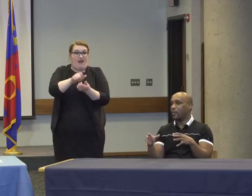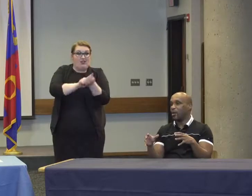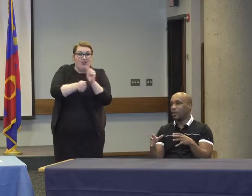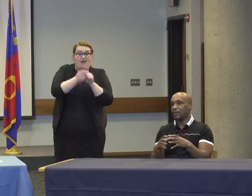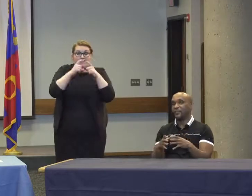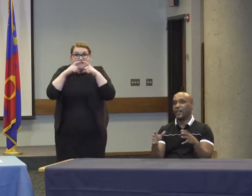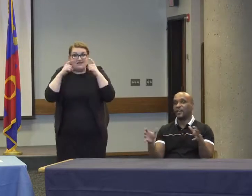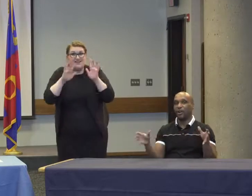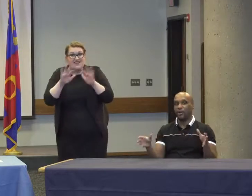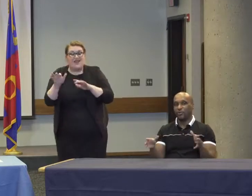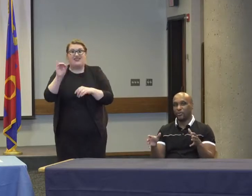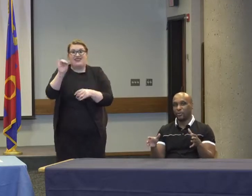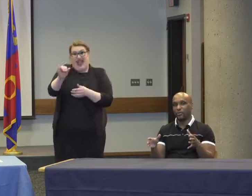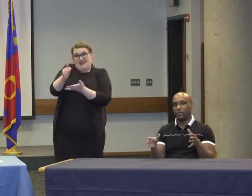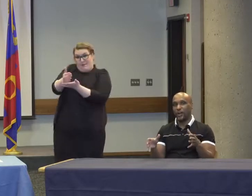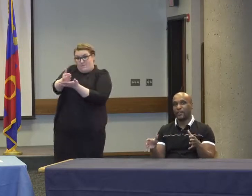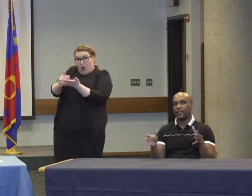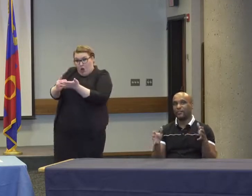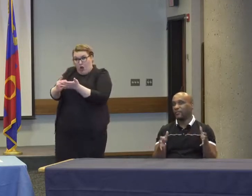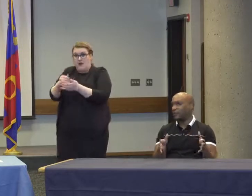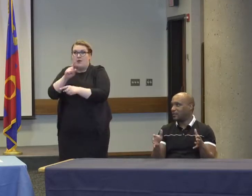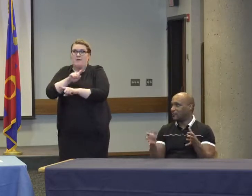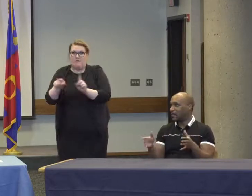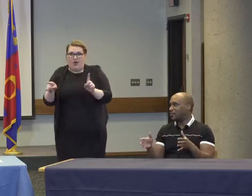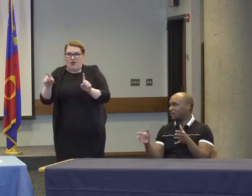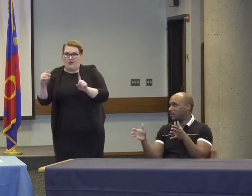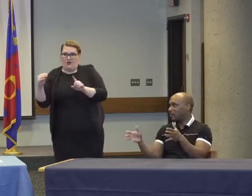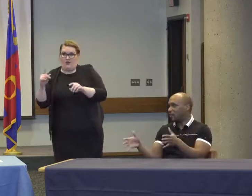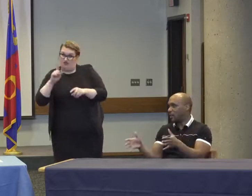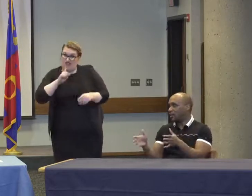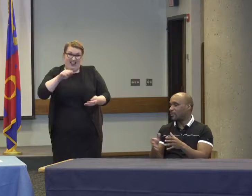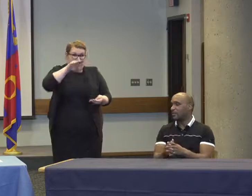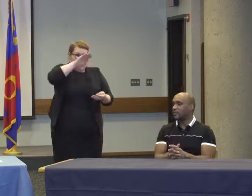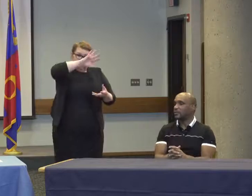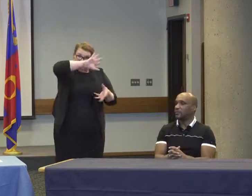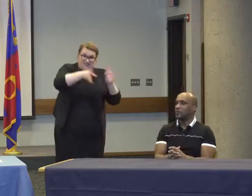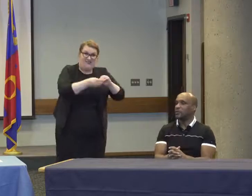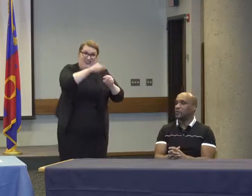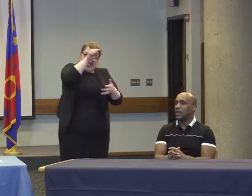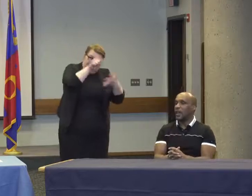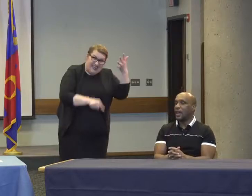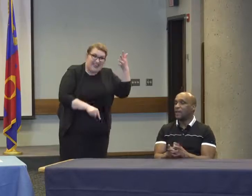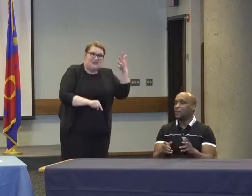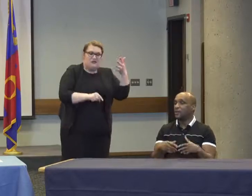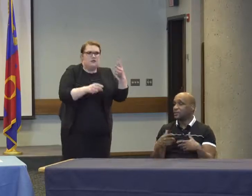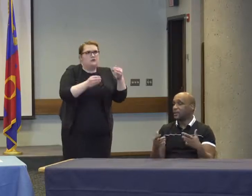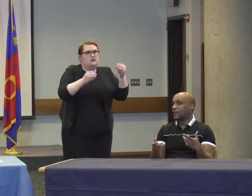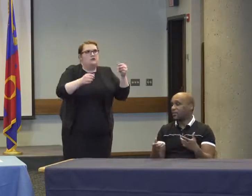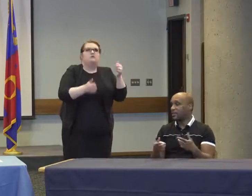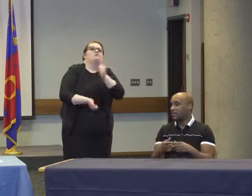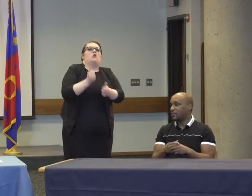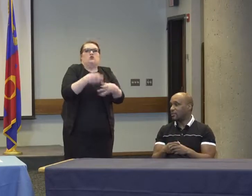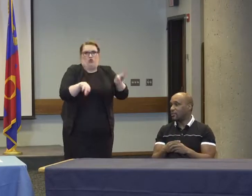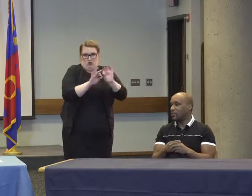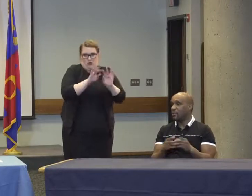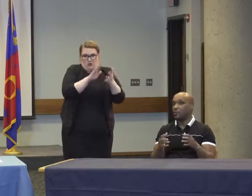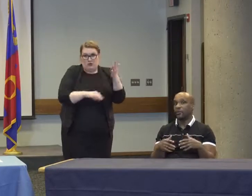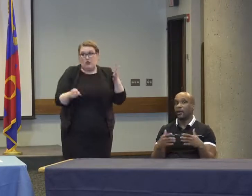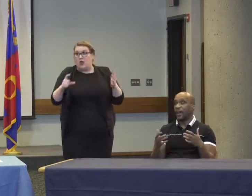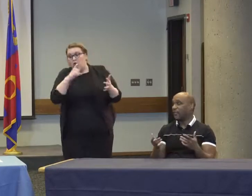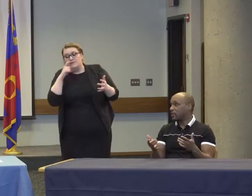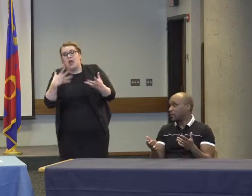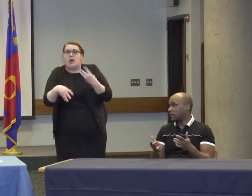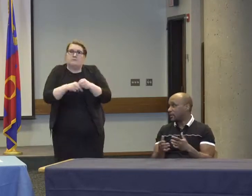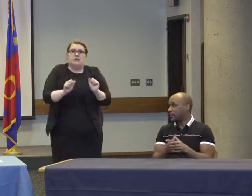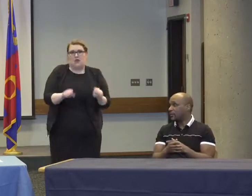and a part of a larger toolbox of preventative measures that we're recommending to folks. And hopefully, as things move forward, we